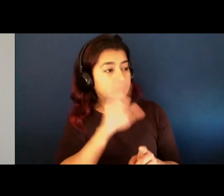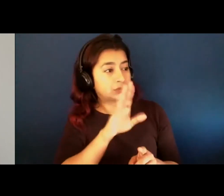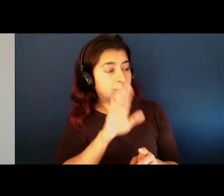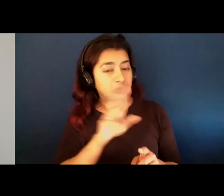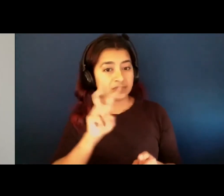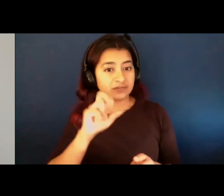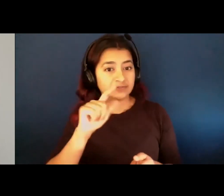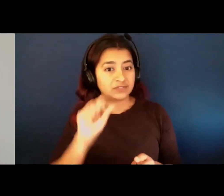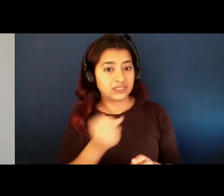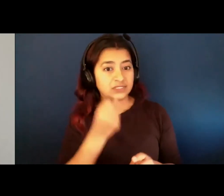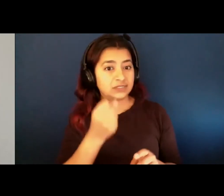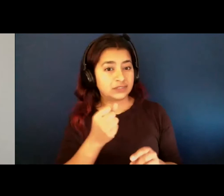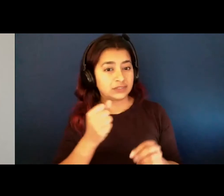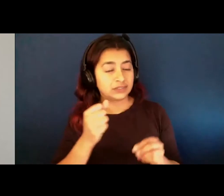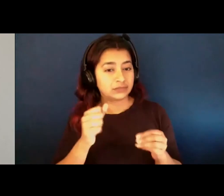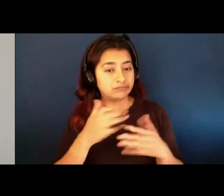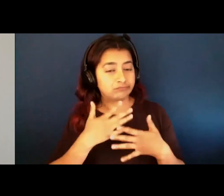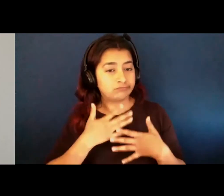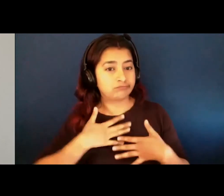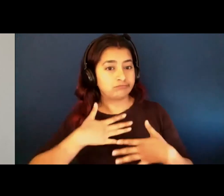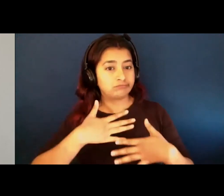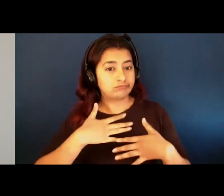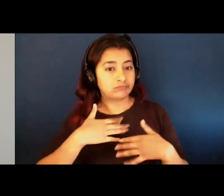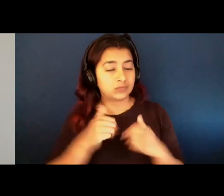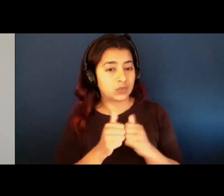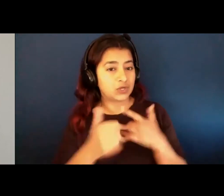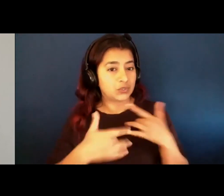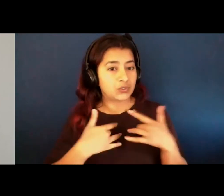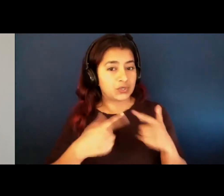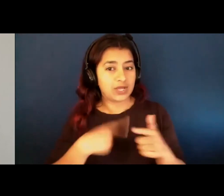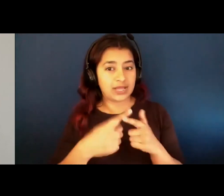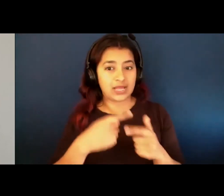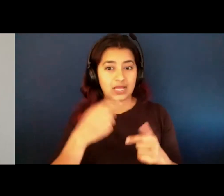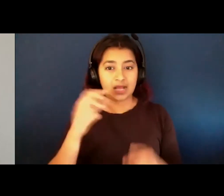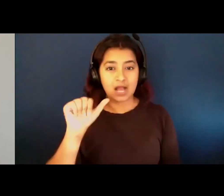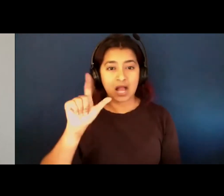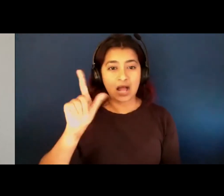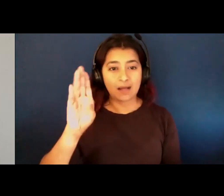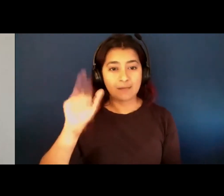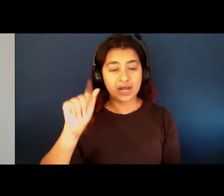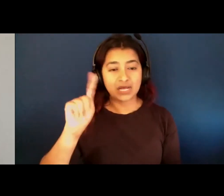with admiration and concern. And then an albatross revealed.